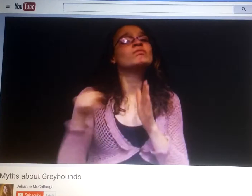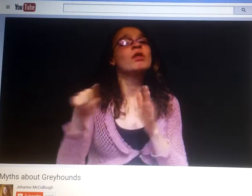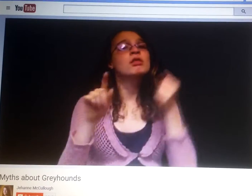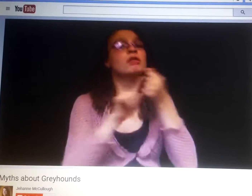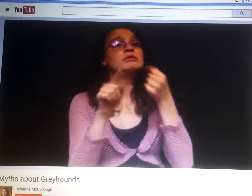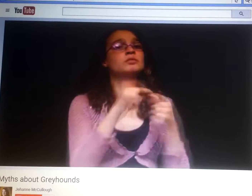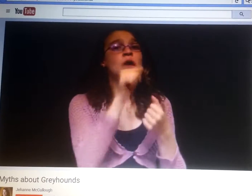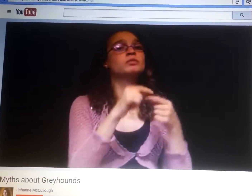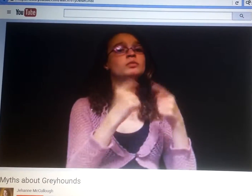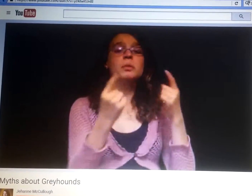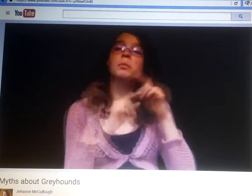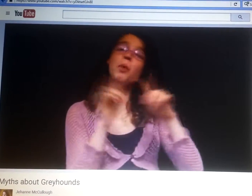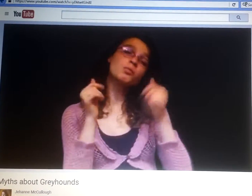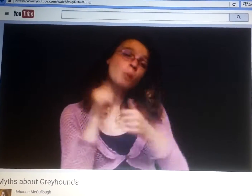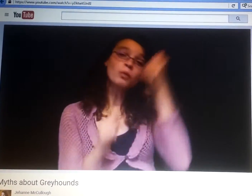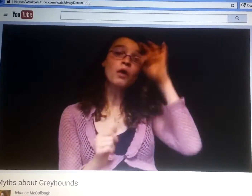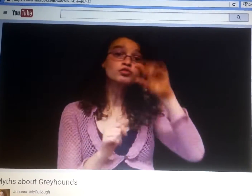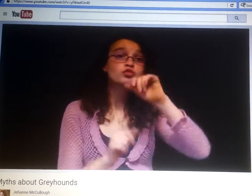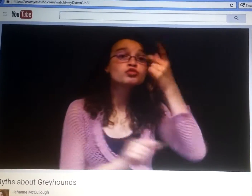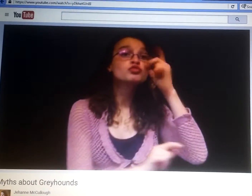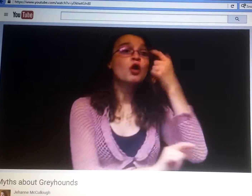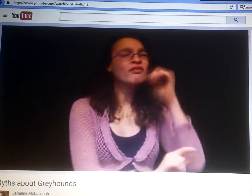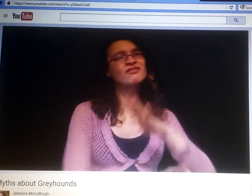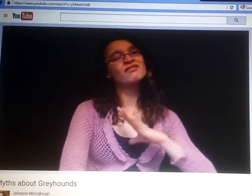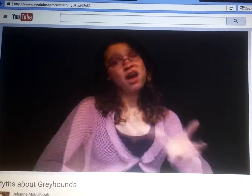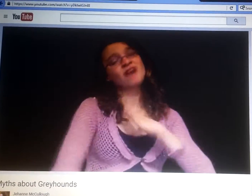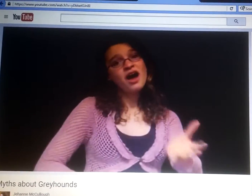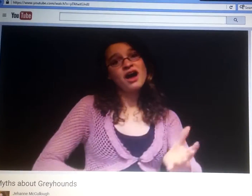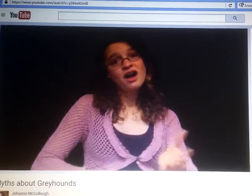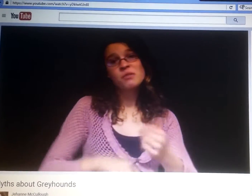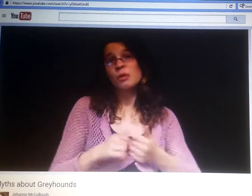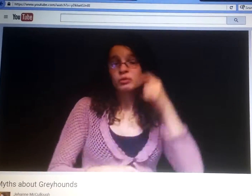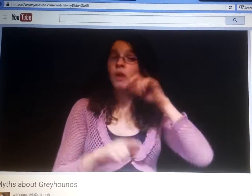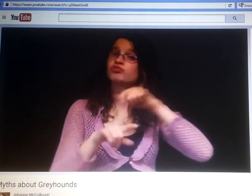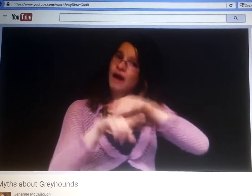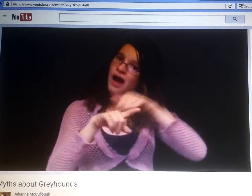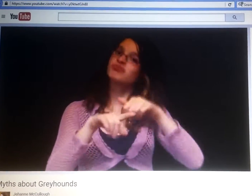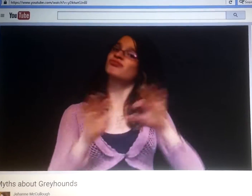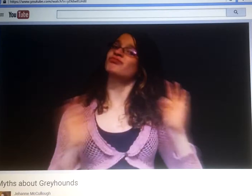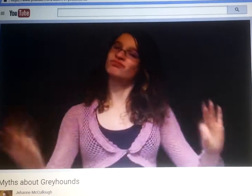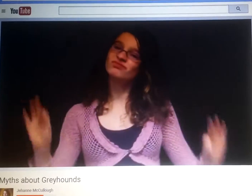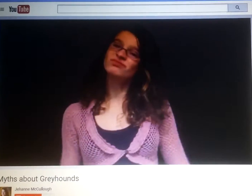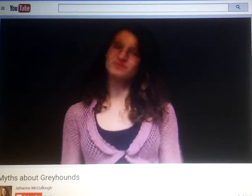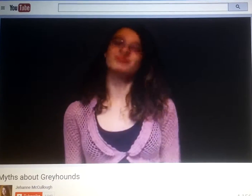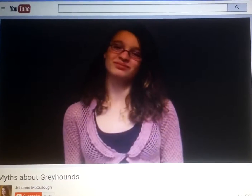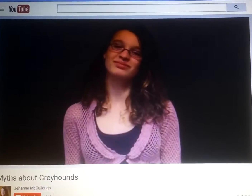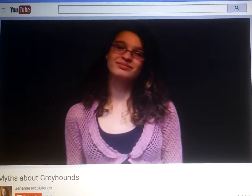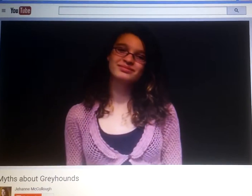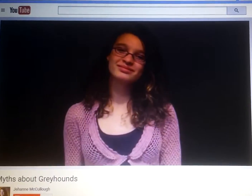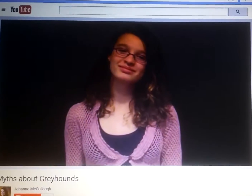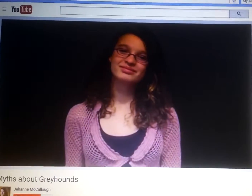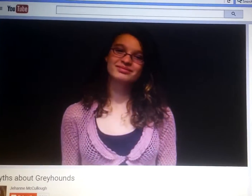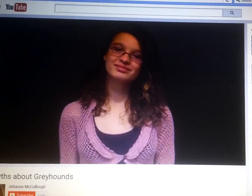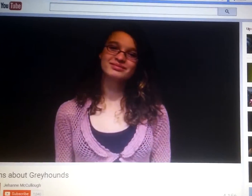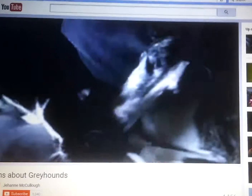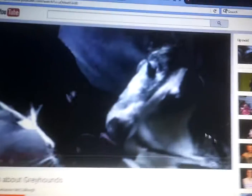very social, and sometimes it doesn't work out that way, but for the most part, everything's fine with a little bit of training.